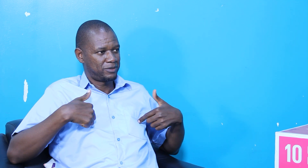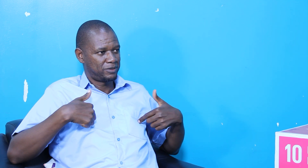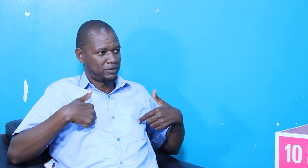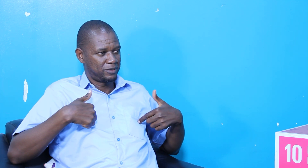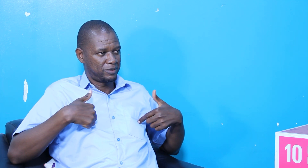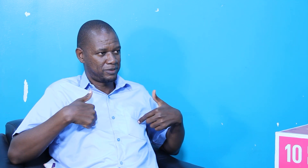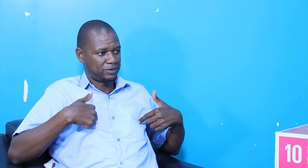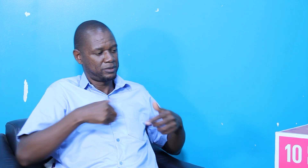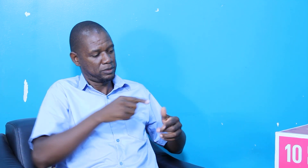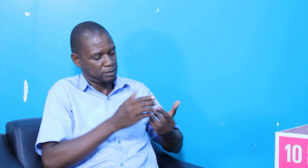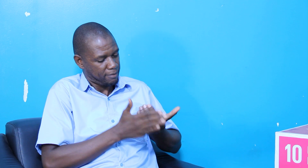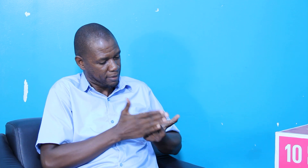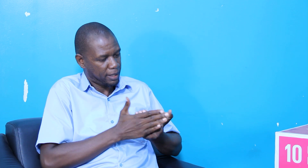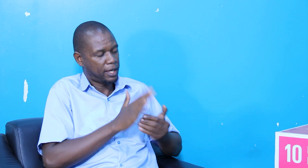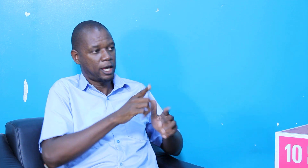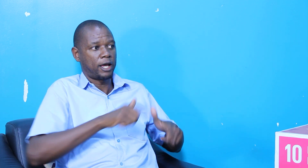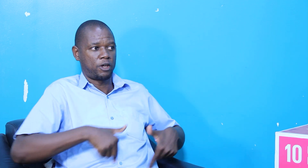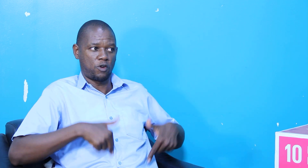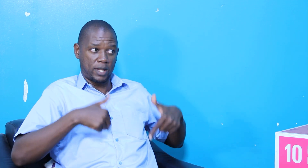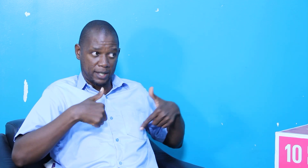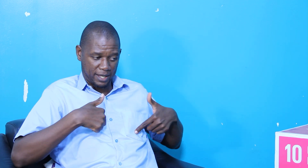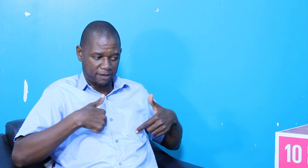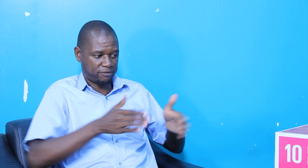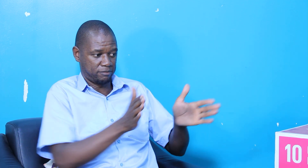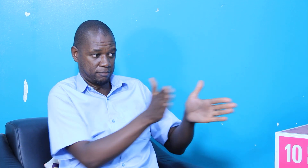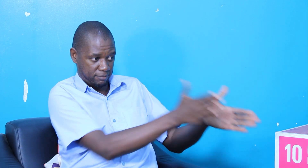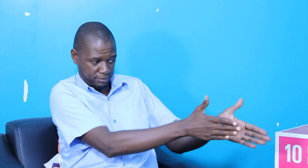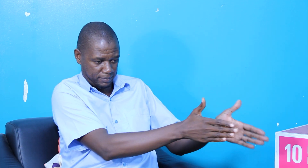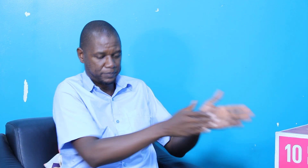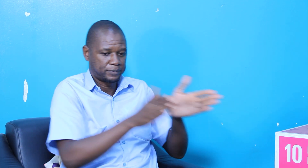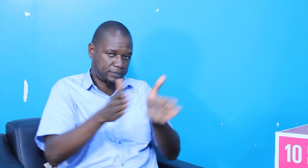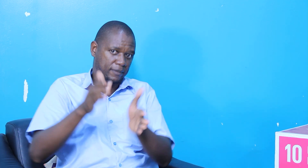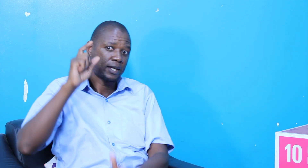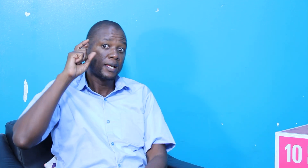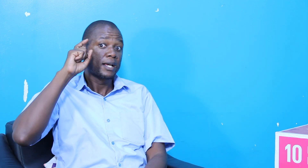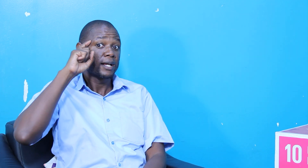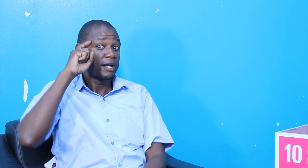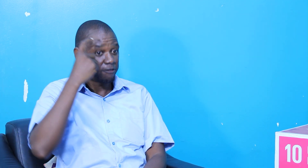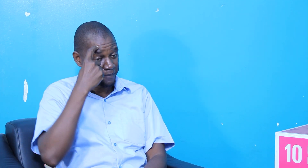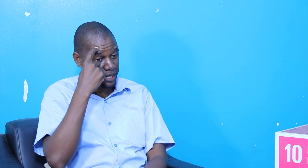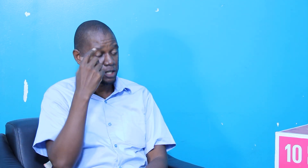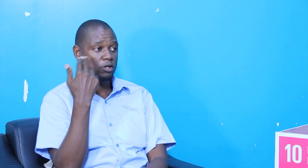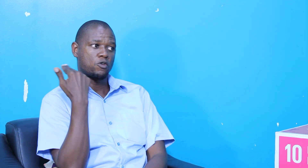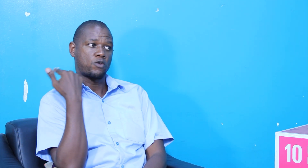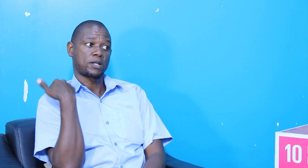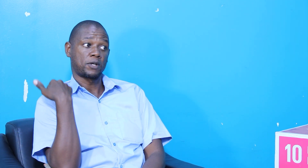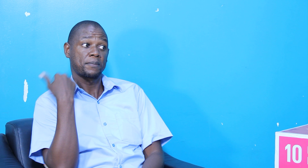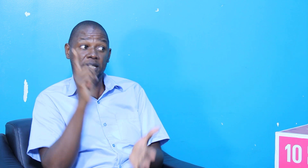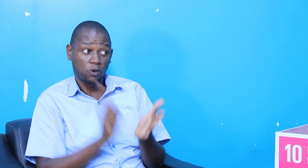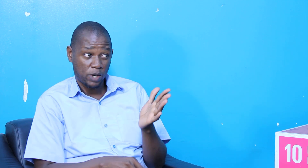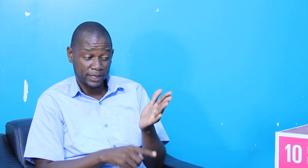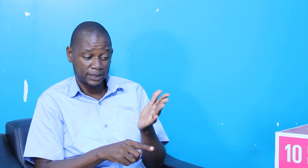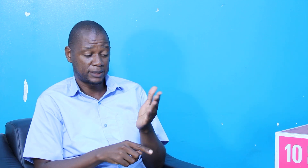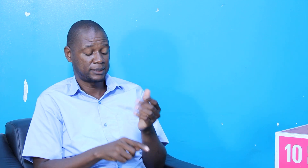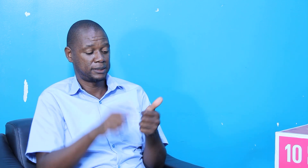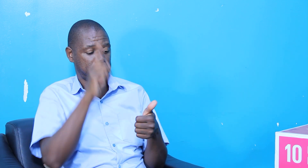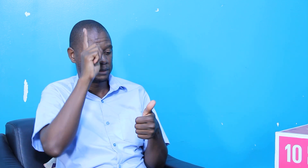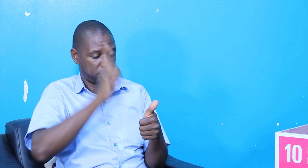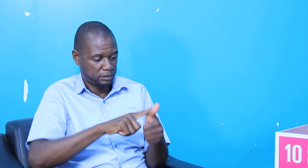careful about your life. You should be careful about your life. And also the government, what does